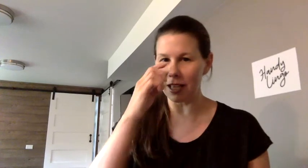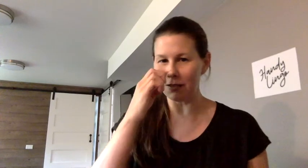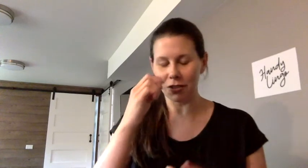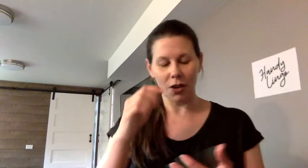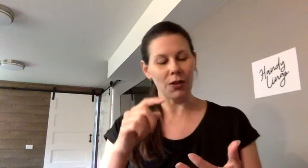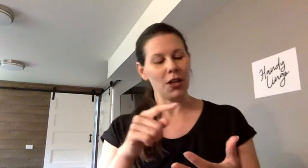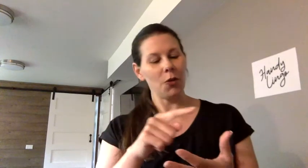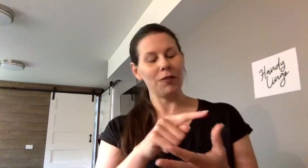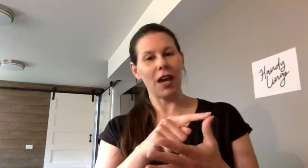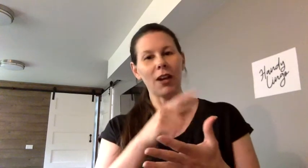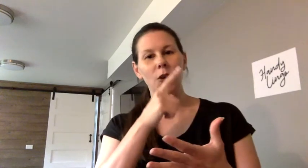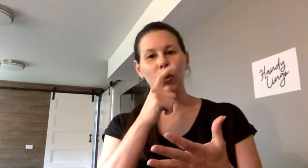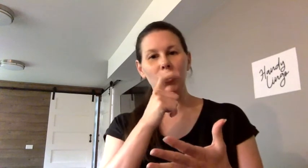So we've got who,